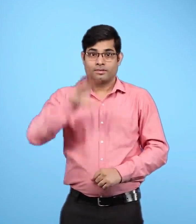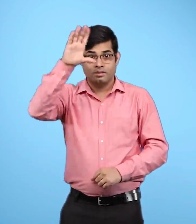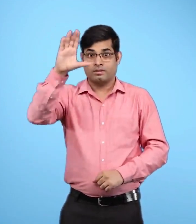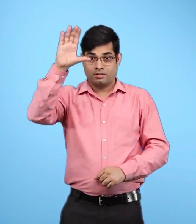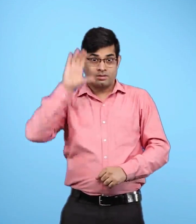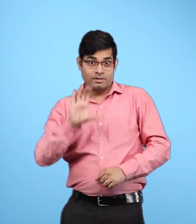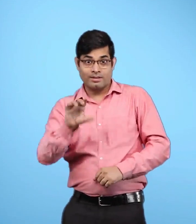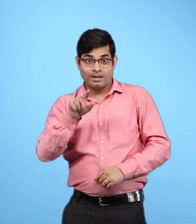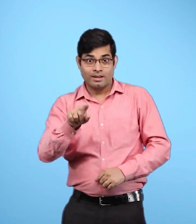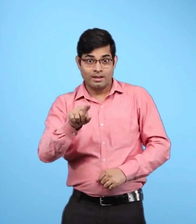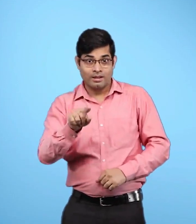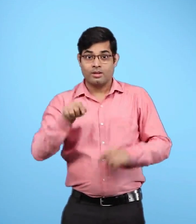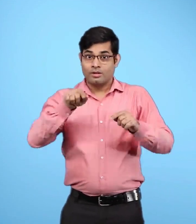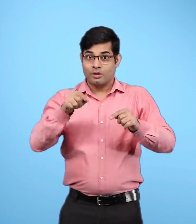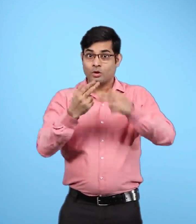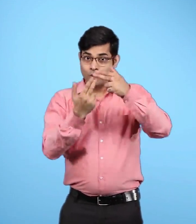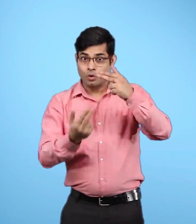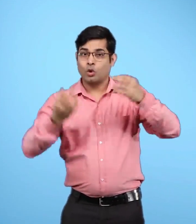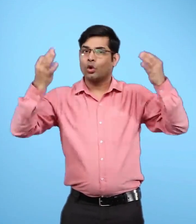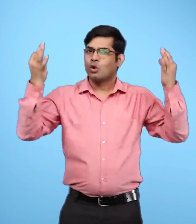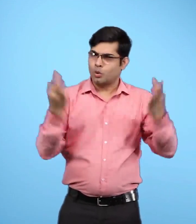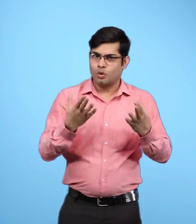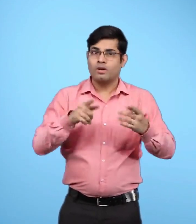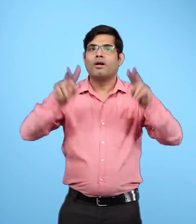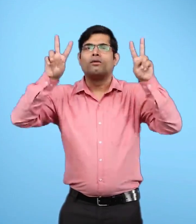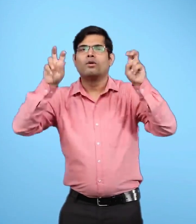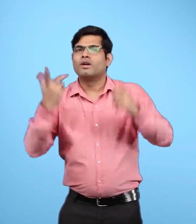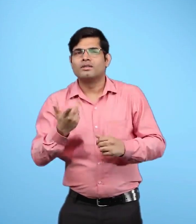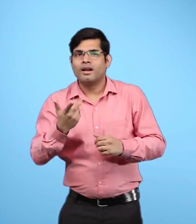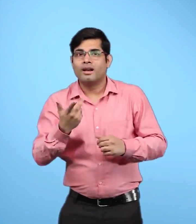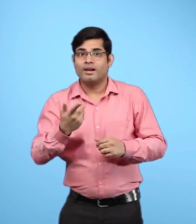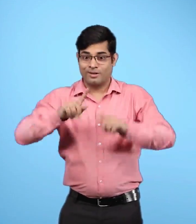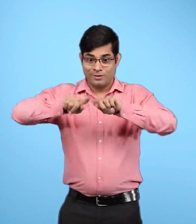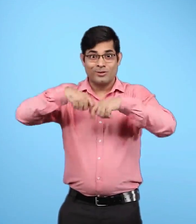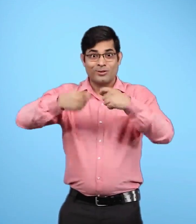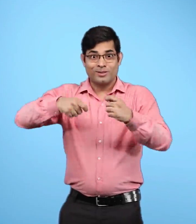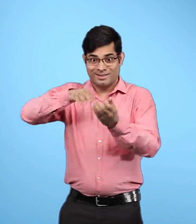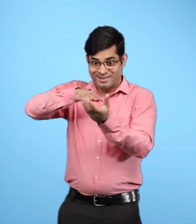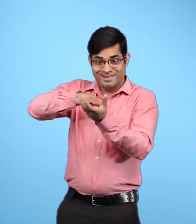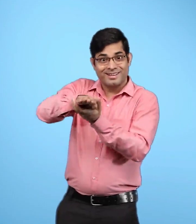and in part 2, new story titled Shoe Numbers begins.